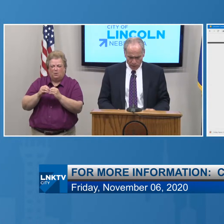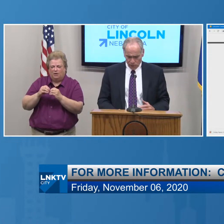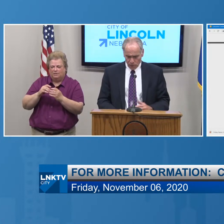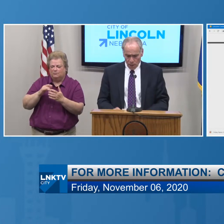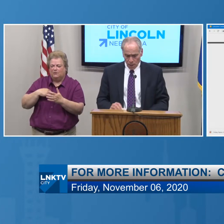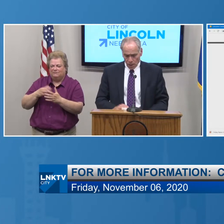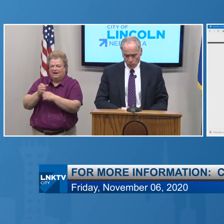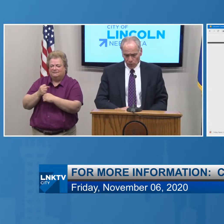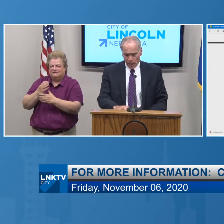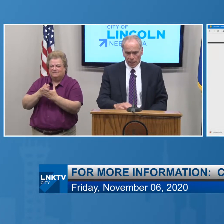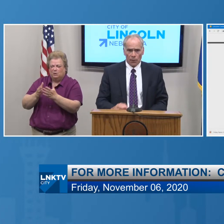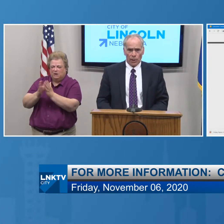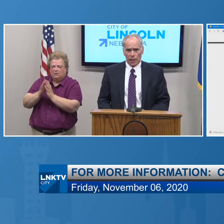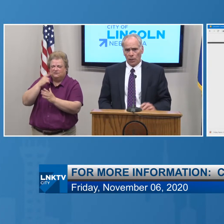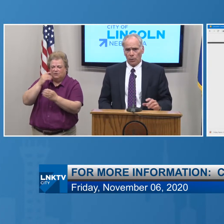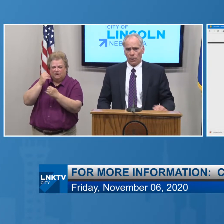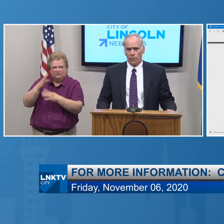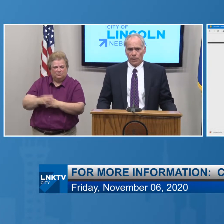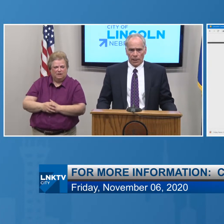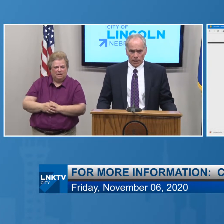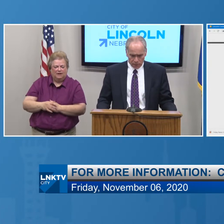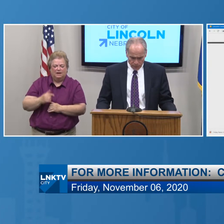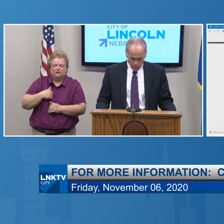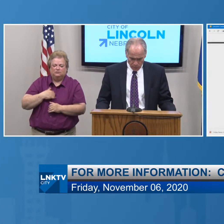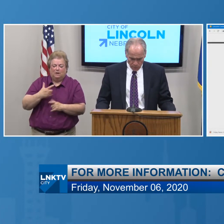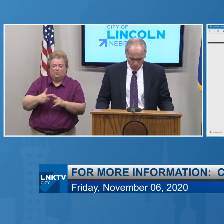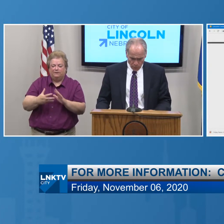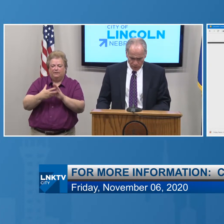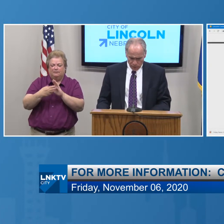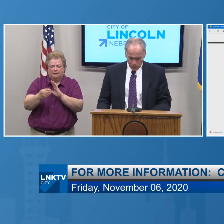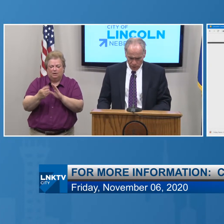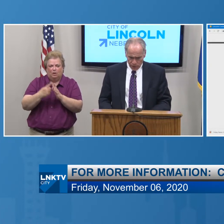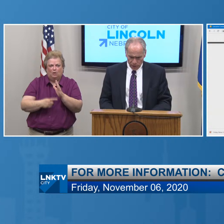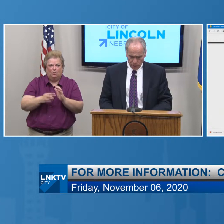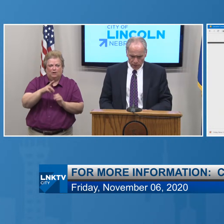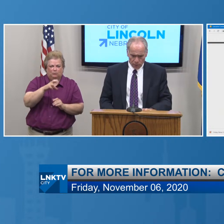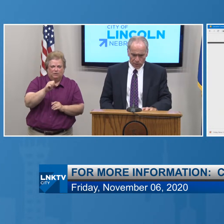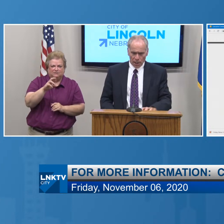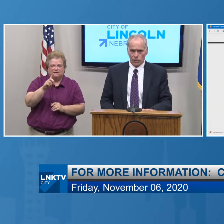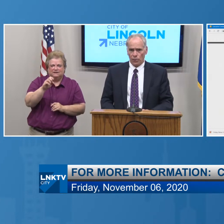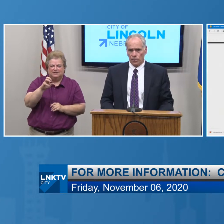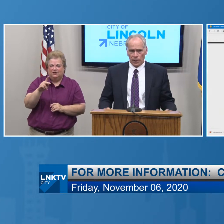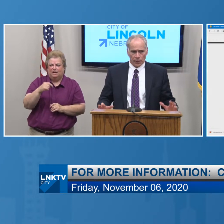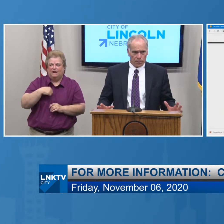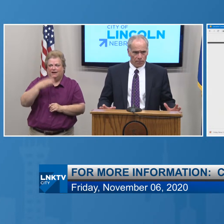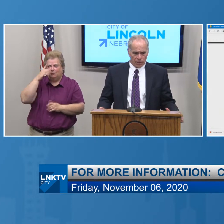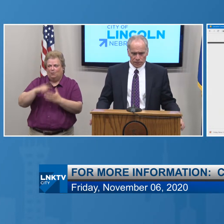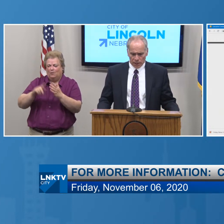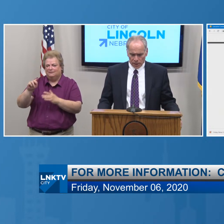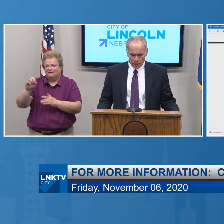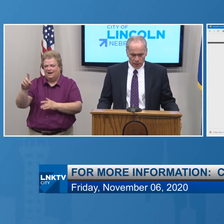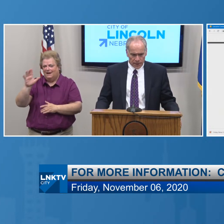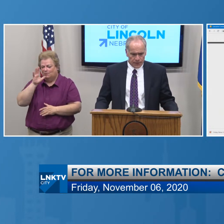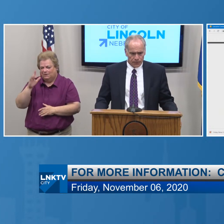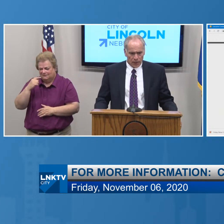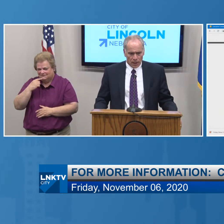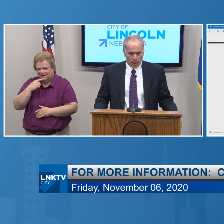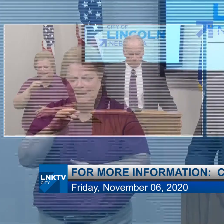for information. So with that, I want to echo what what both Russ and Derek said, and I know what Todd's going to say, what the mayor